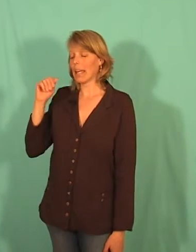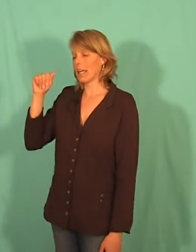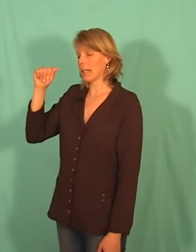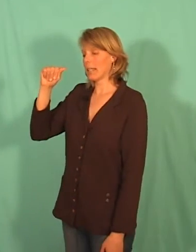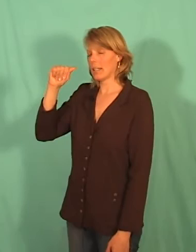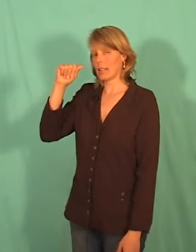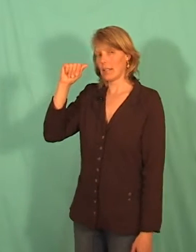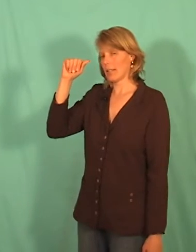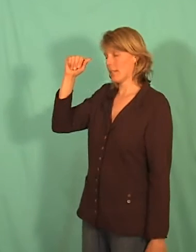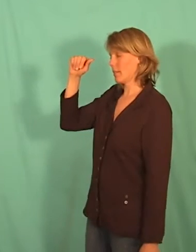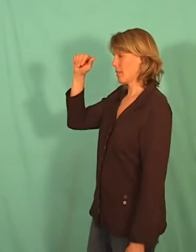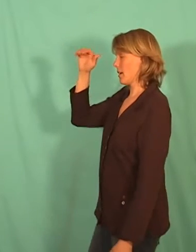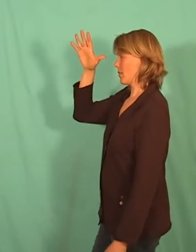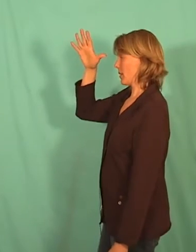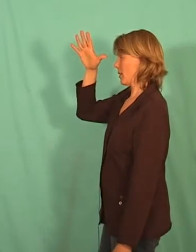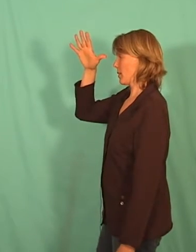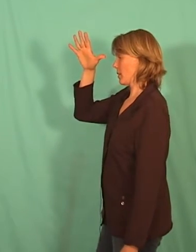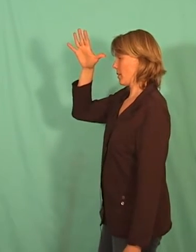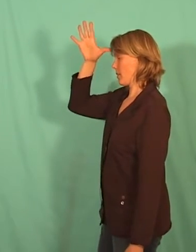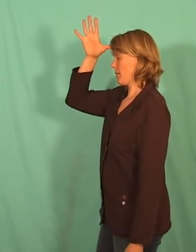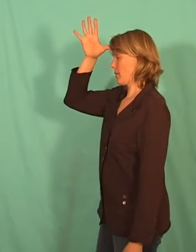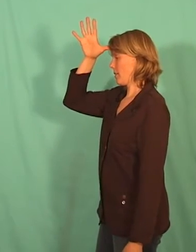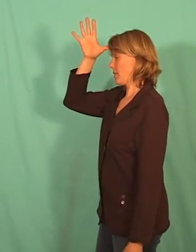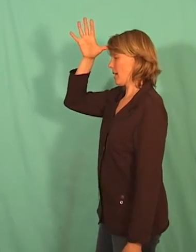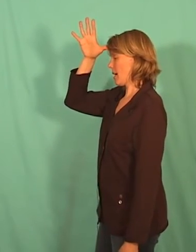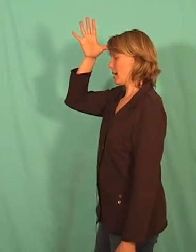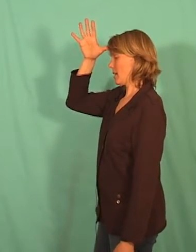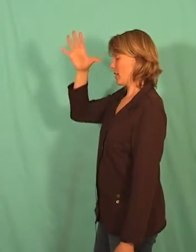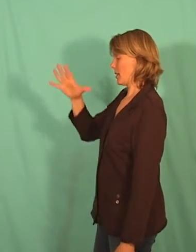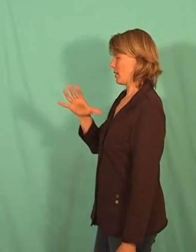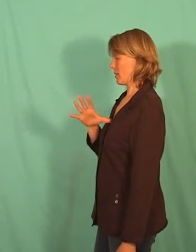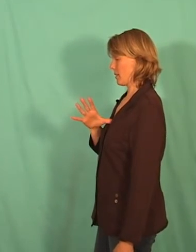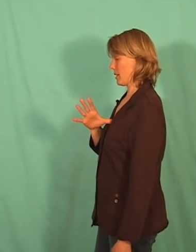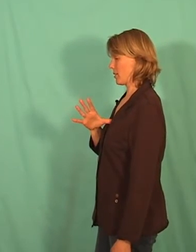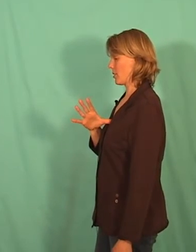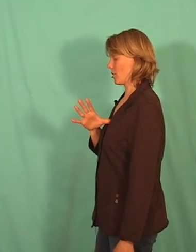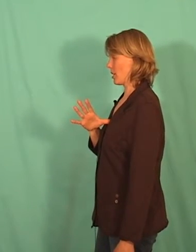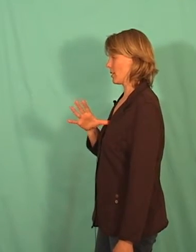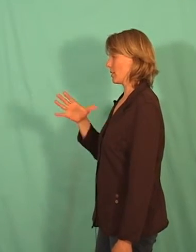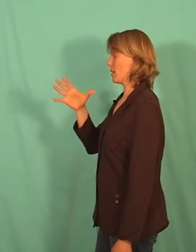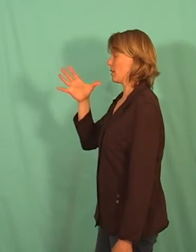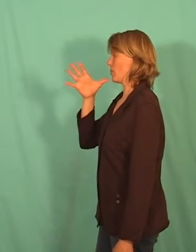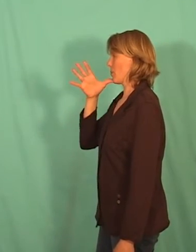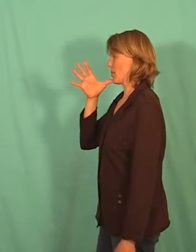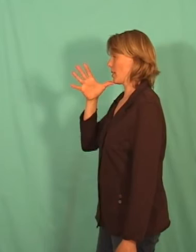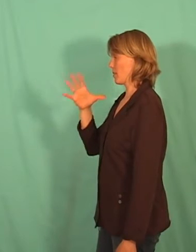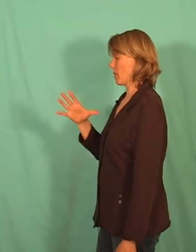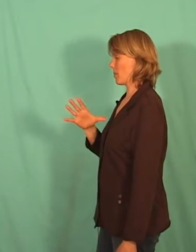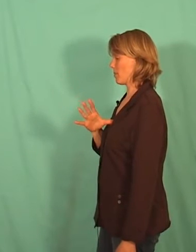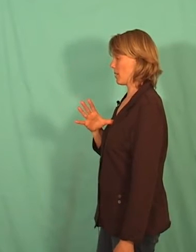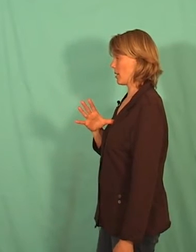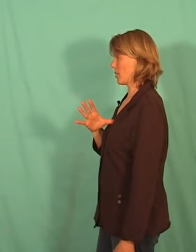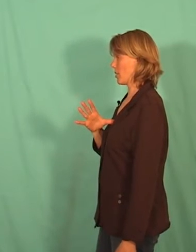Man is kind of like daddy and then down to the chest, and woman is mom down to the chest.